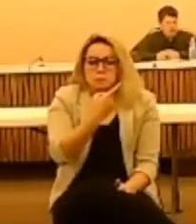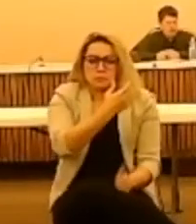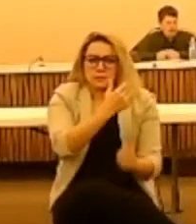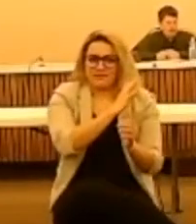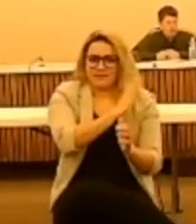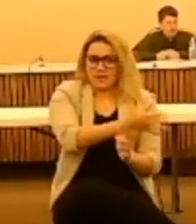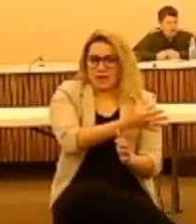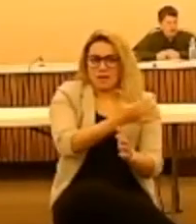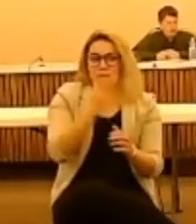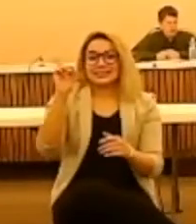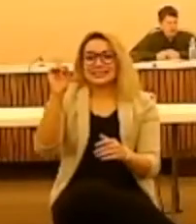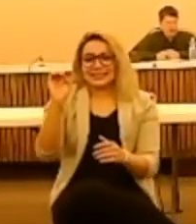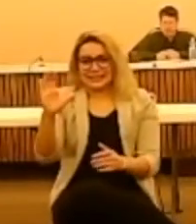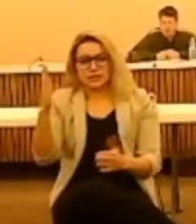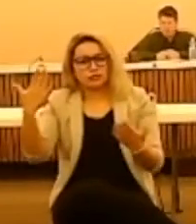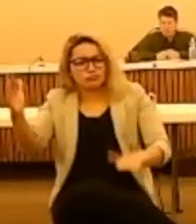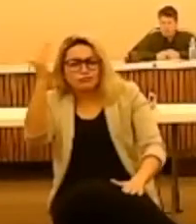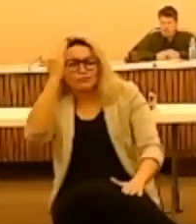preserving a